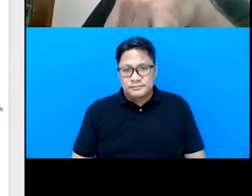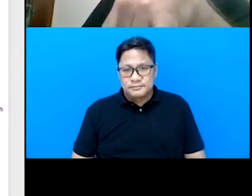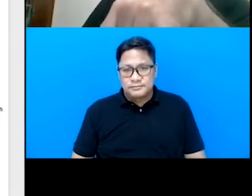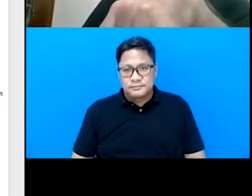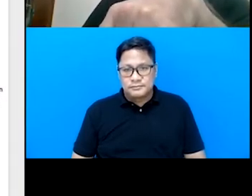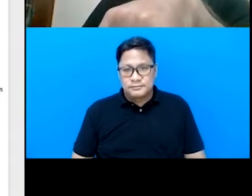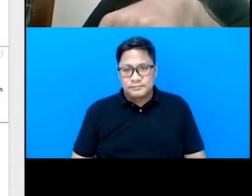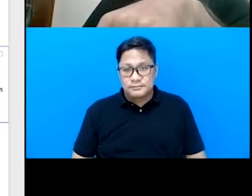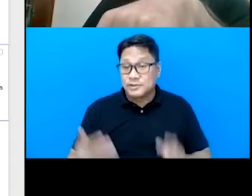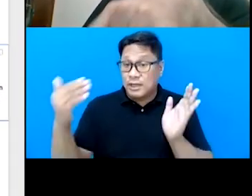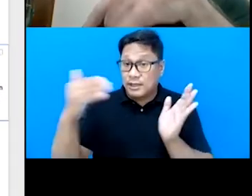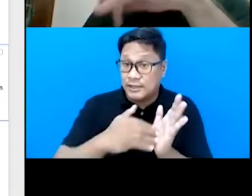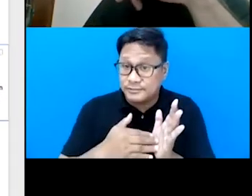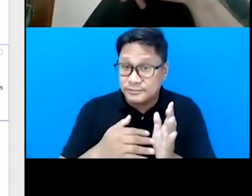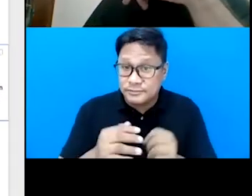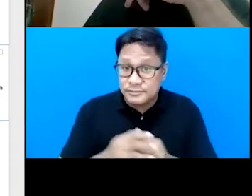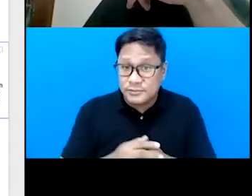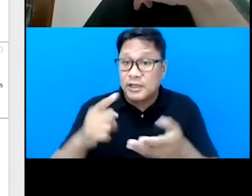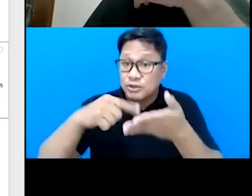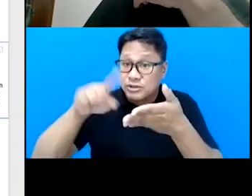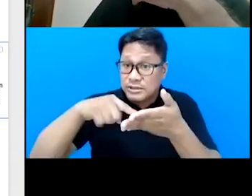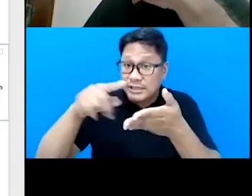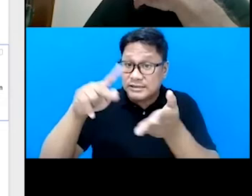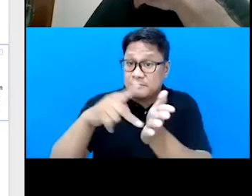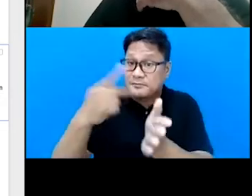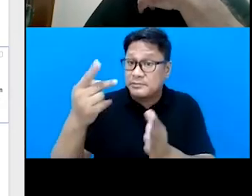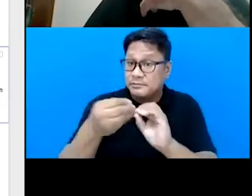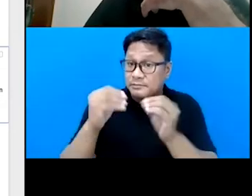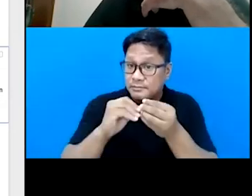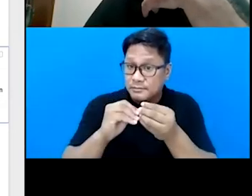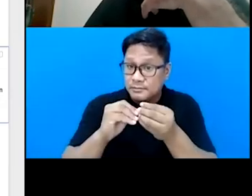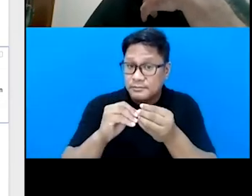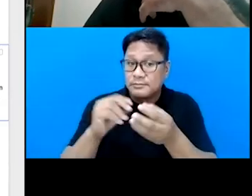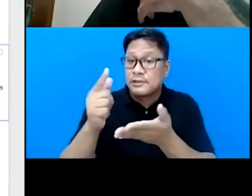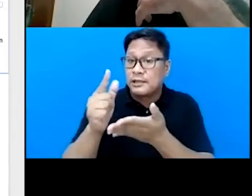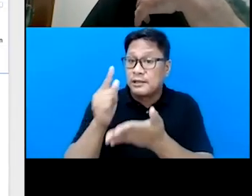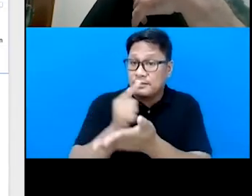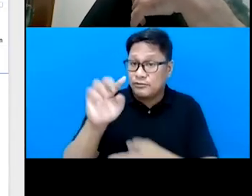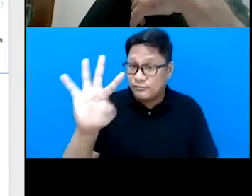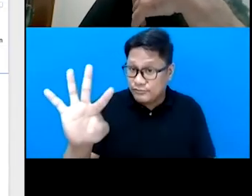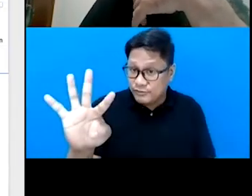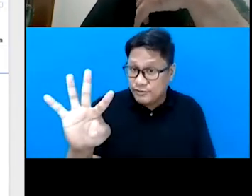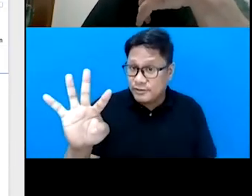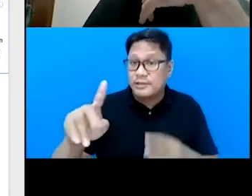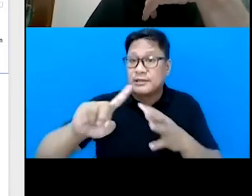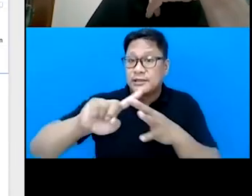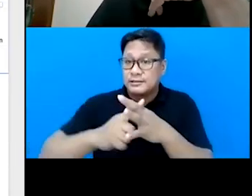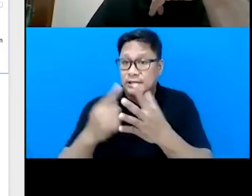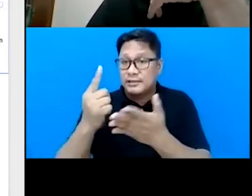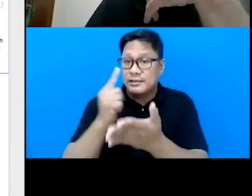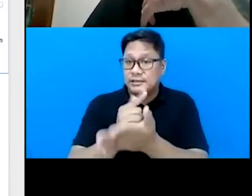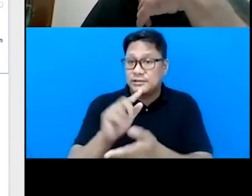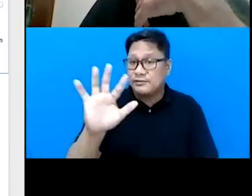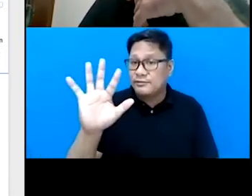So again, you'll have to check the page numbers on lesson 4 and then start lesson 5 on an odd